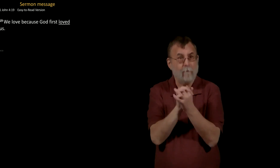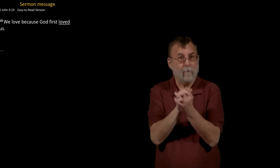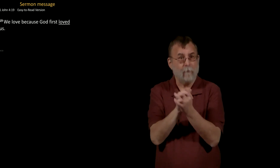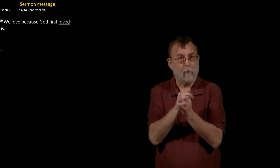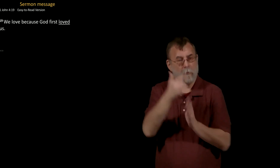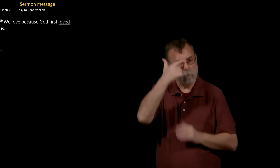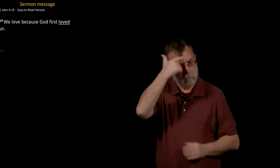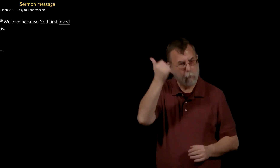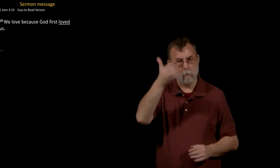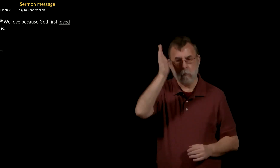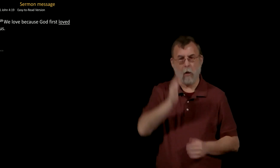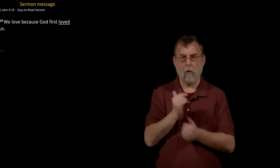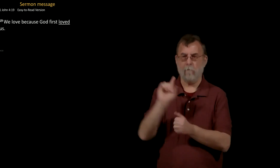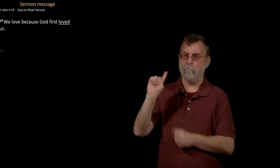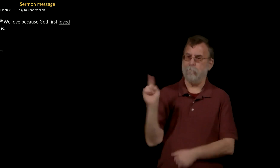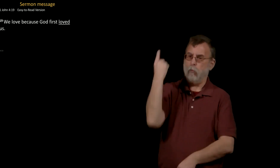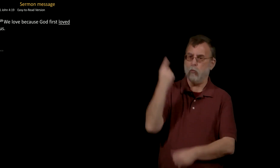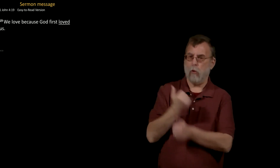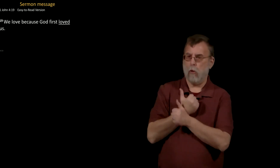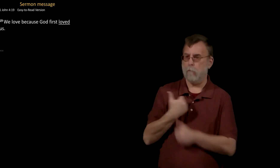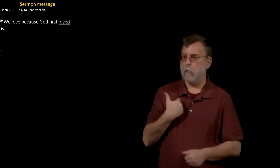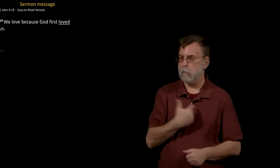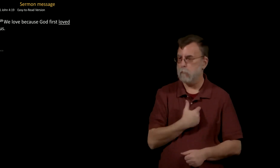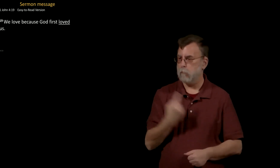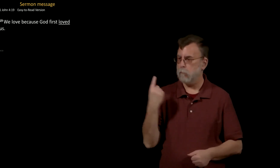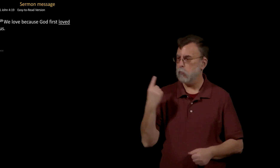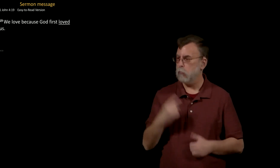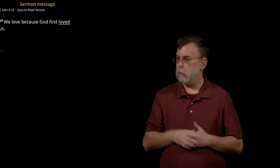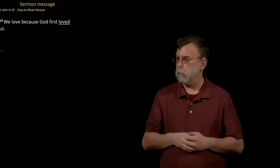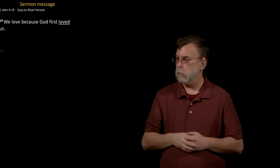love because God first loved us.